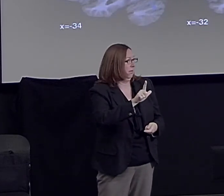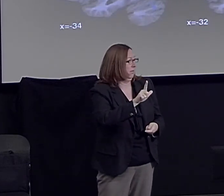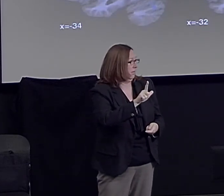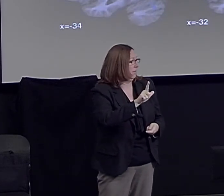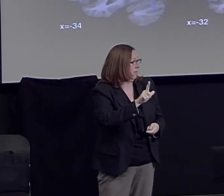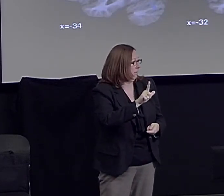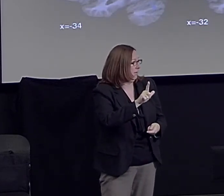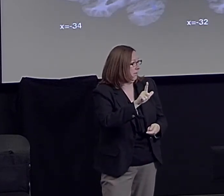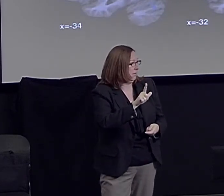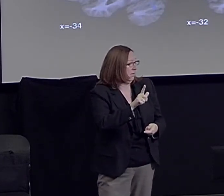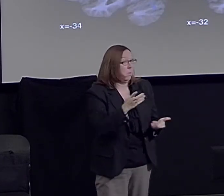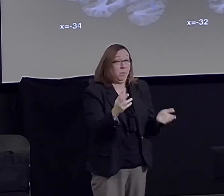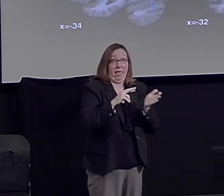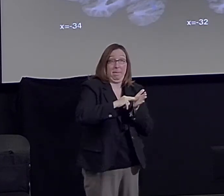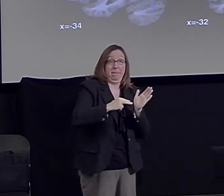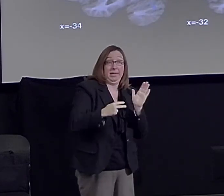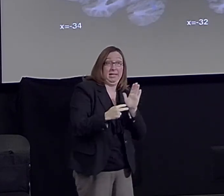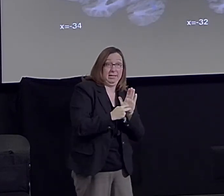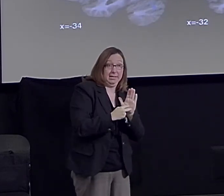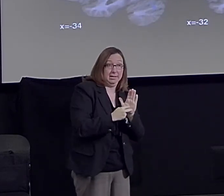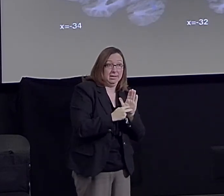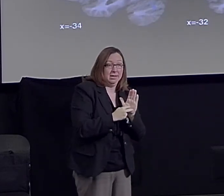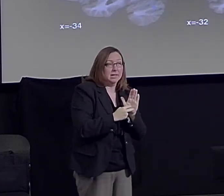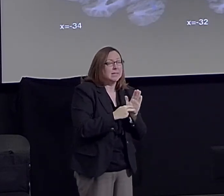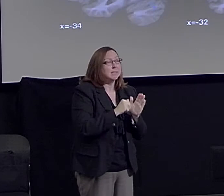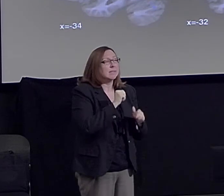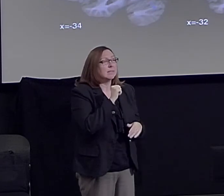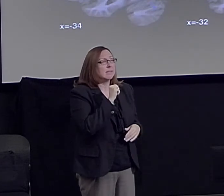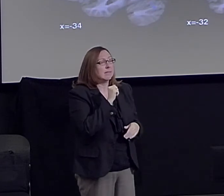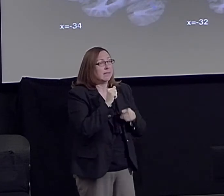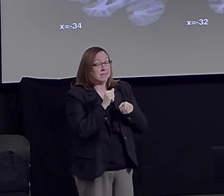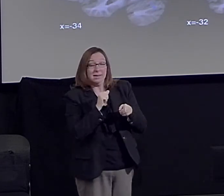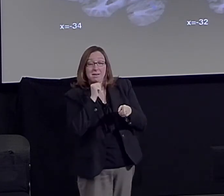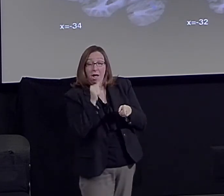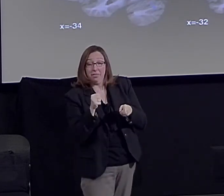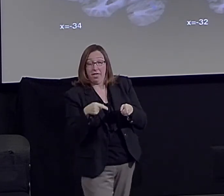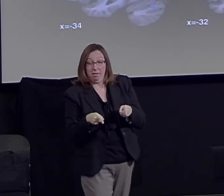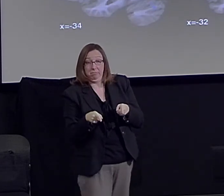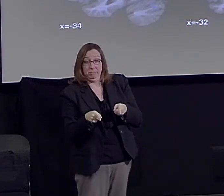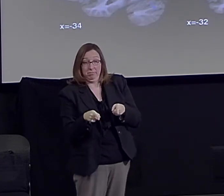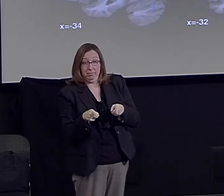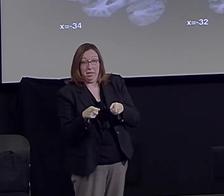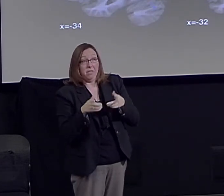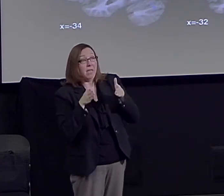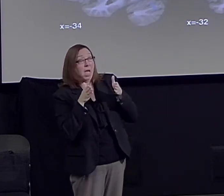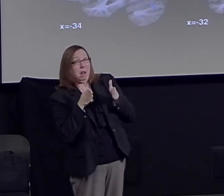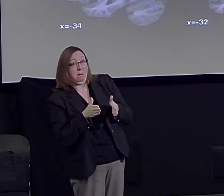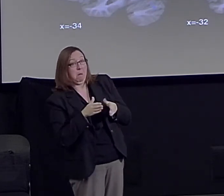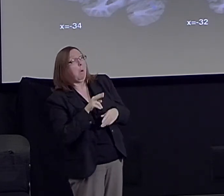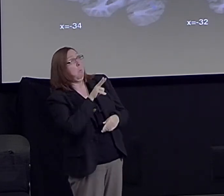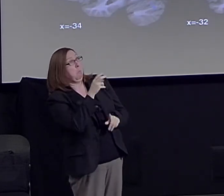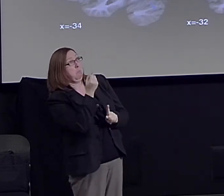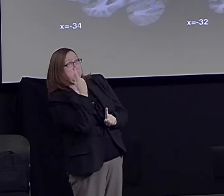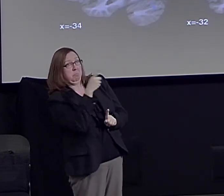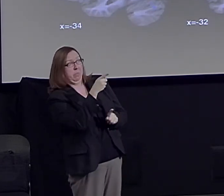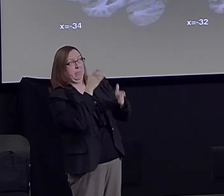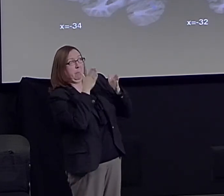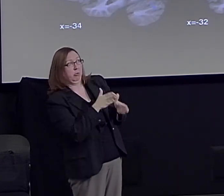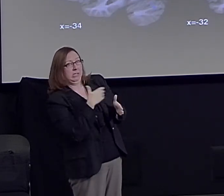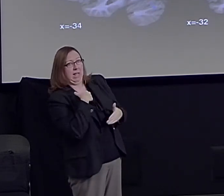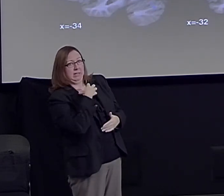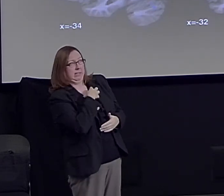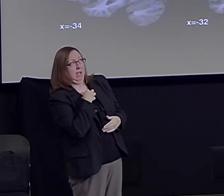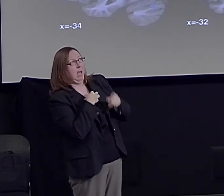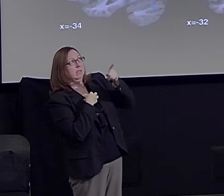that it's not that this guy understood that the person have disgust, but in his brain